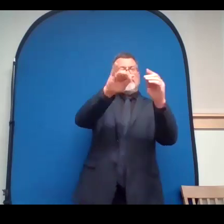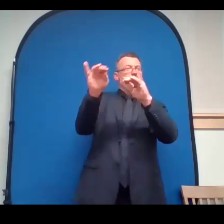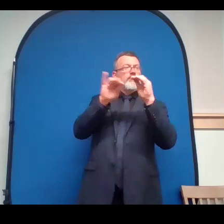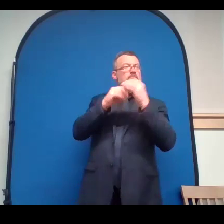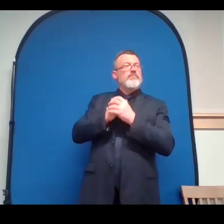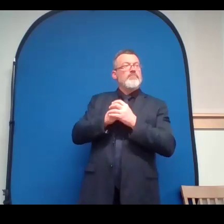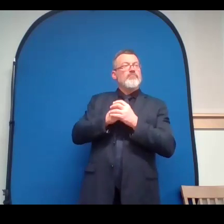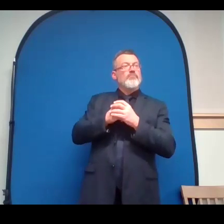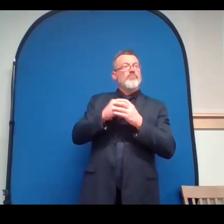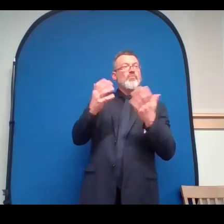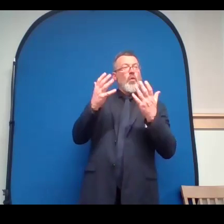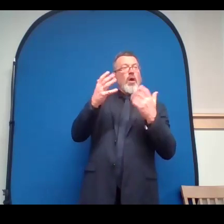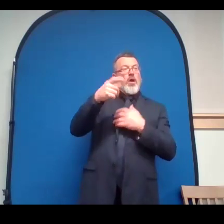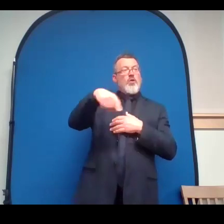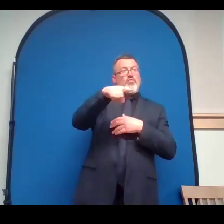guys call a file six